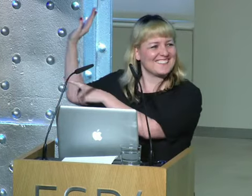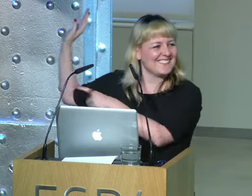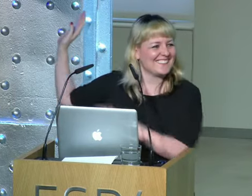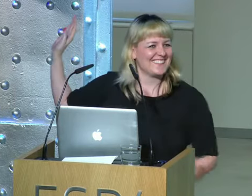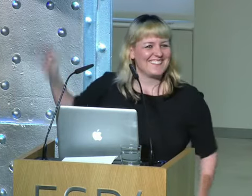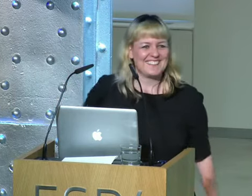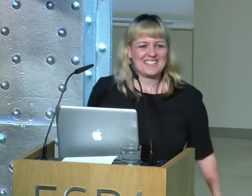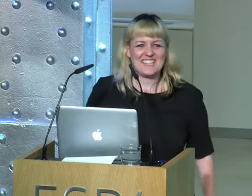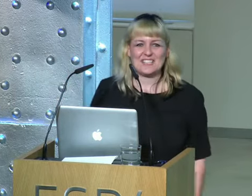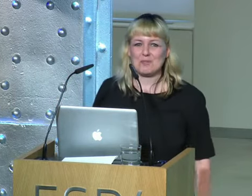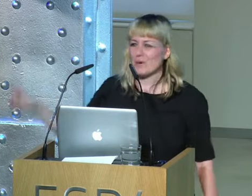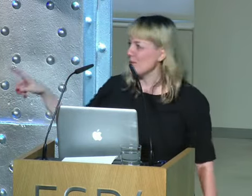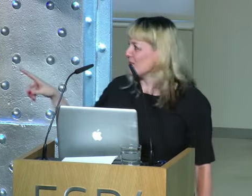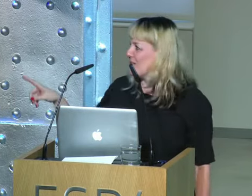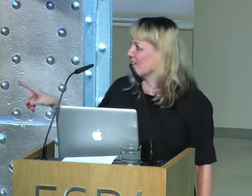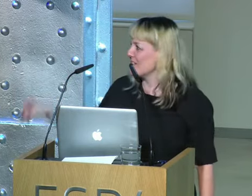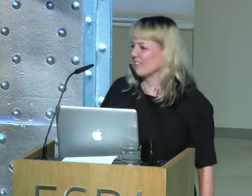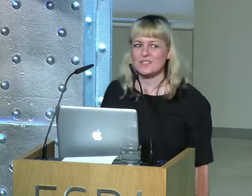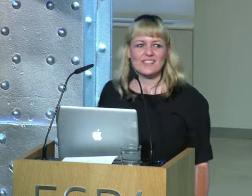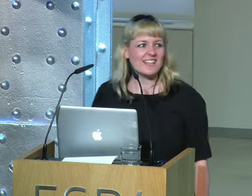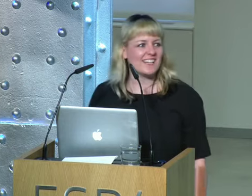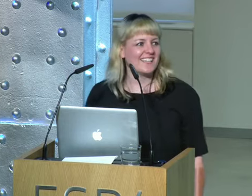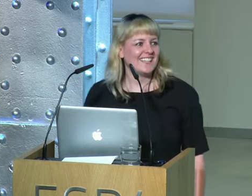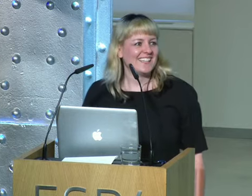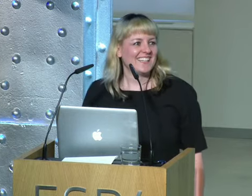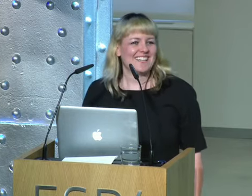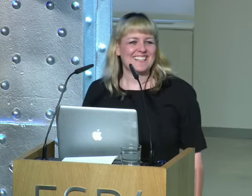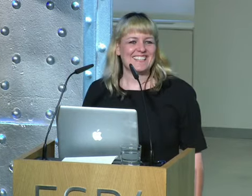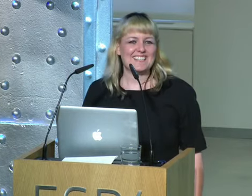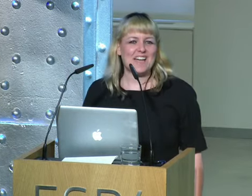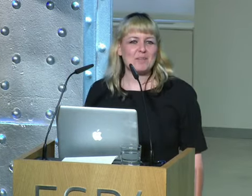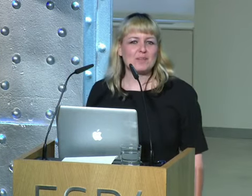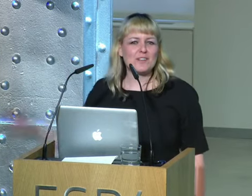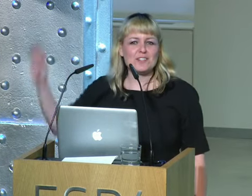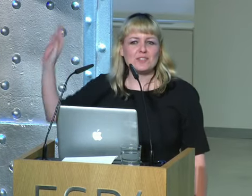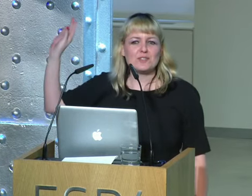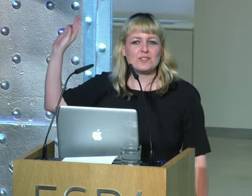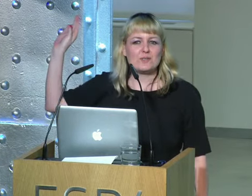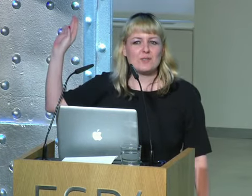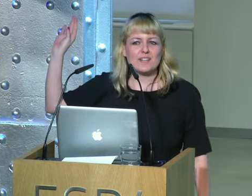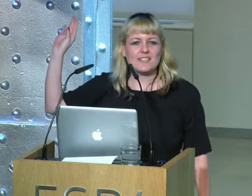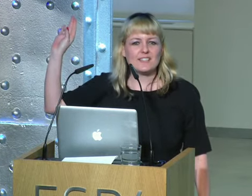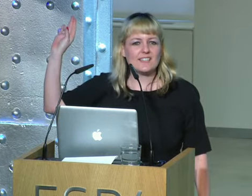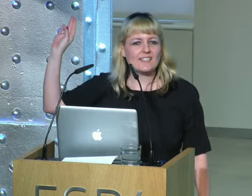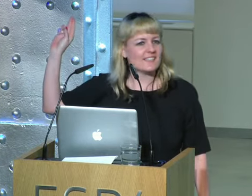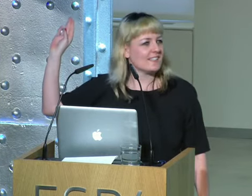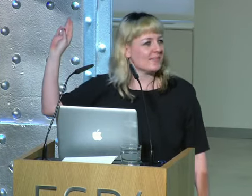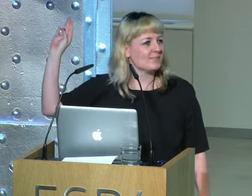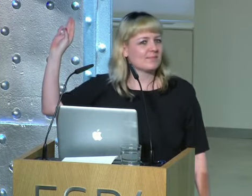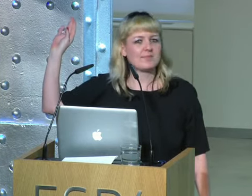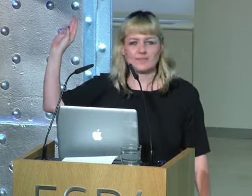Yes, that's the rebel corner over there. Yes, professionals who work in